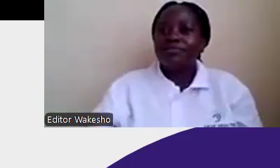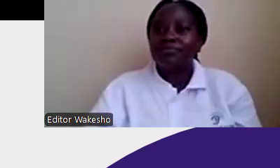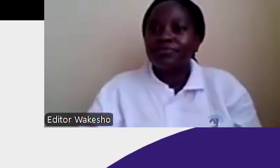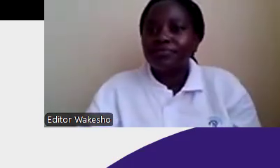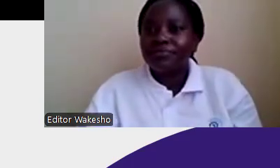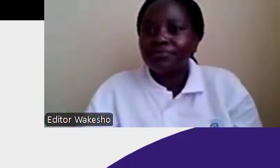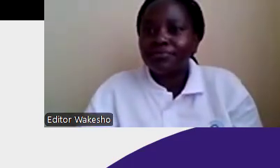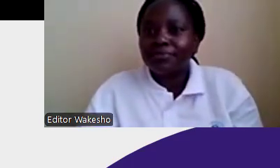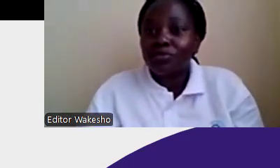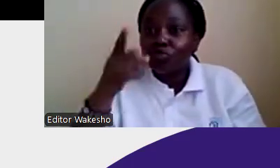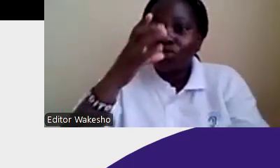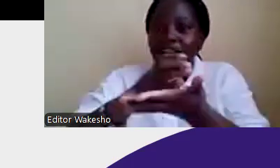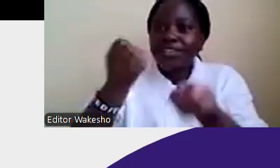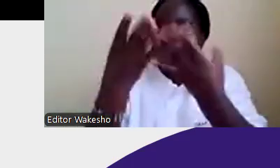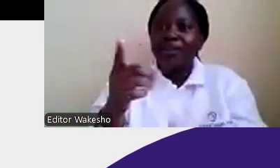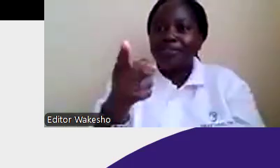Yeah.